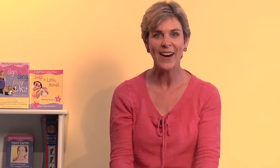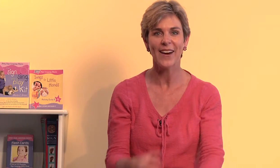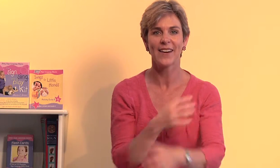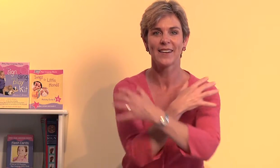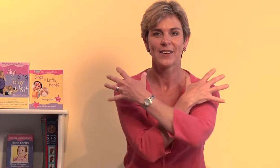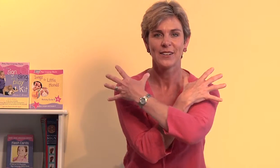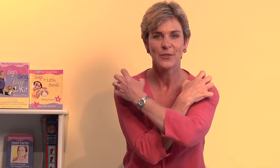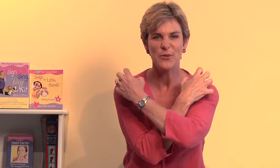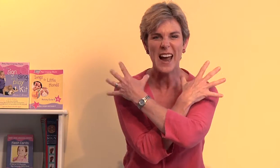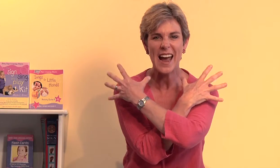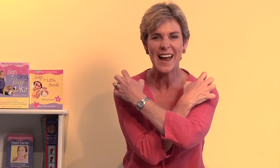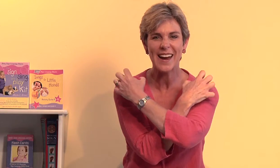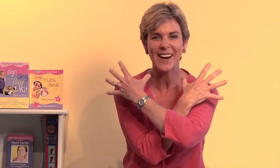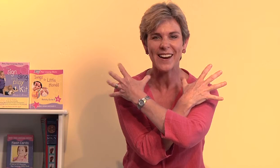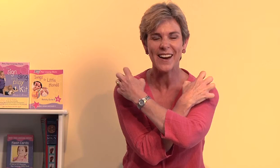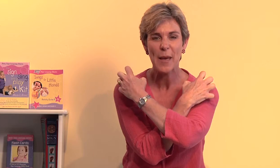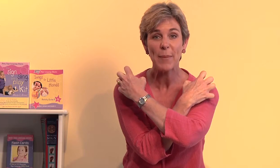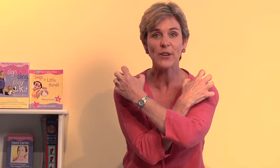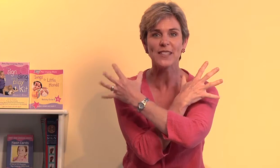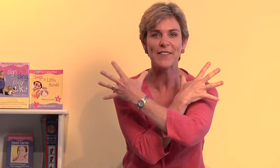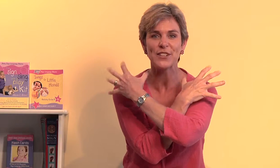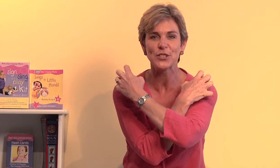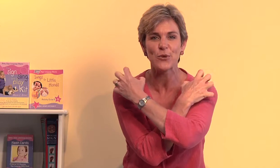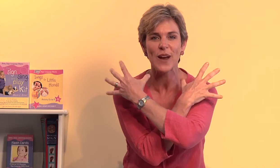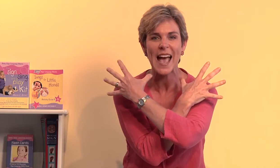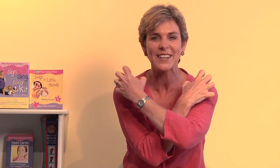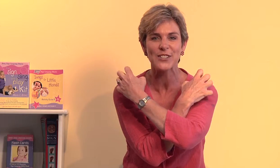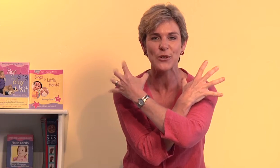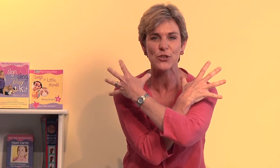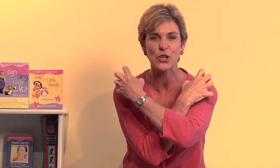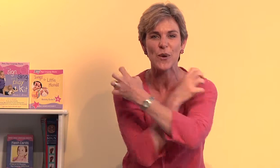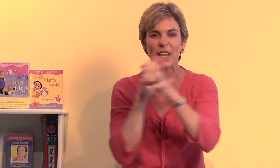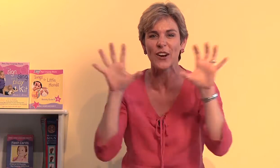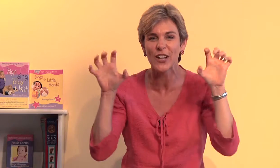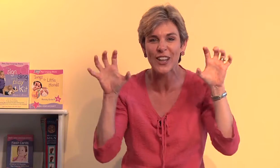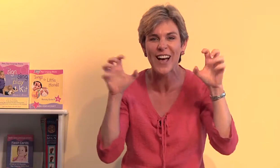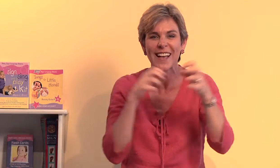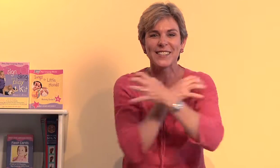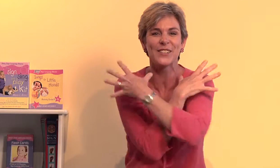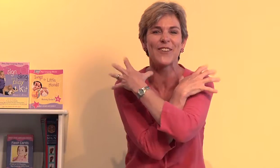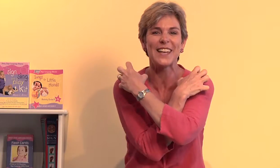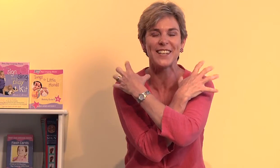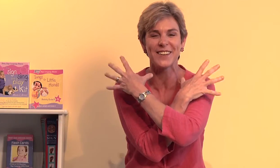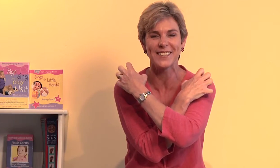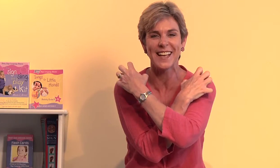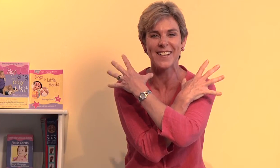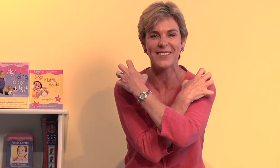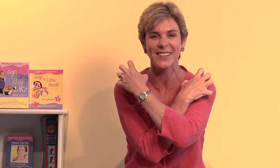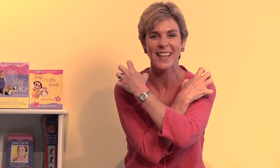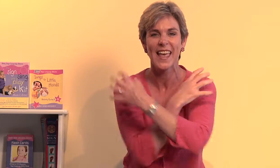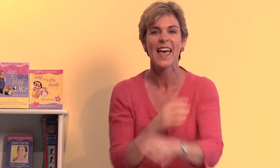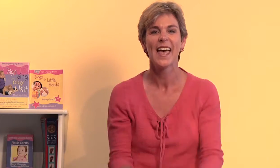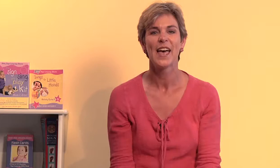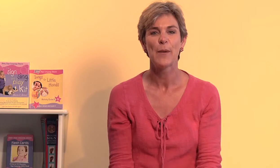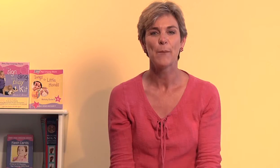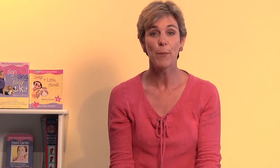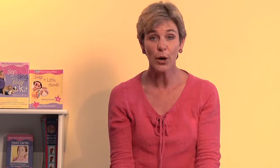Bear. Rawr. Bears love to scratch, so you're showing your claws, scratching yourself.